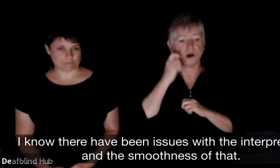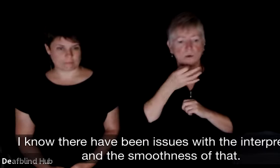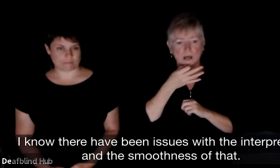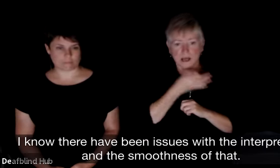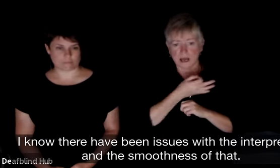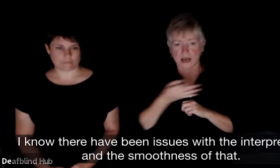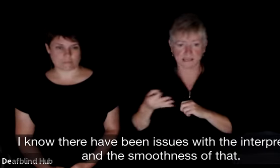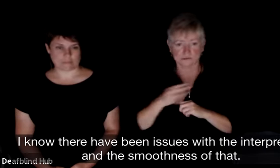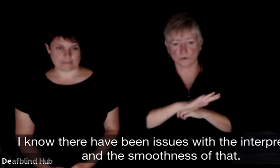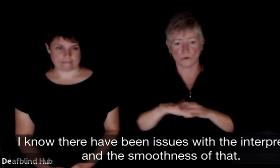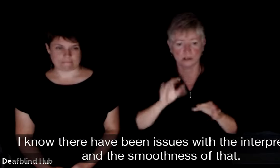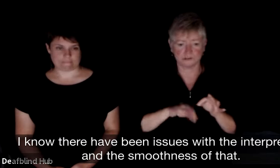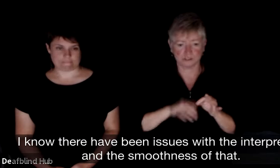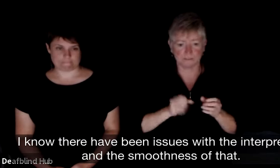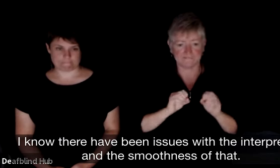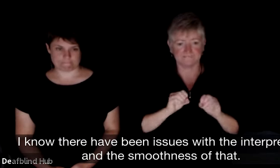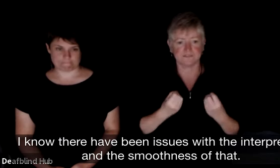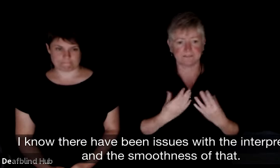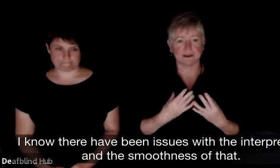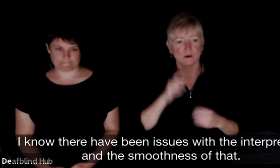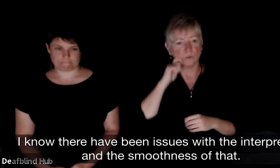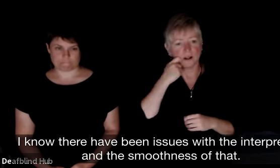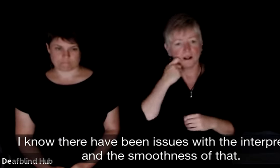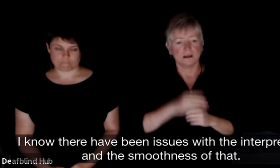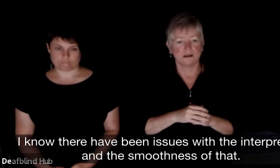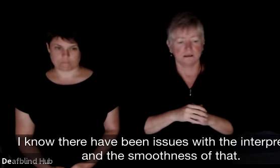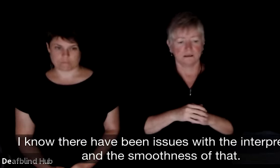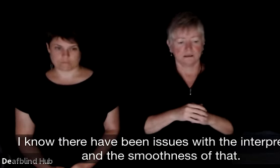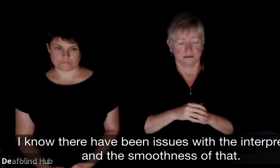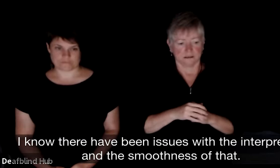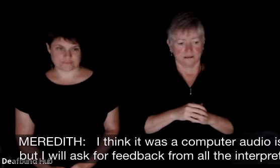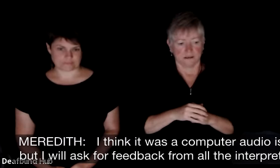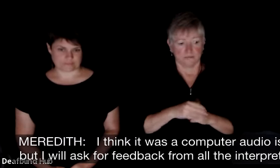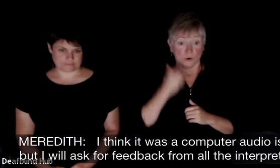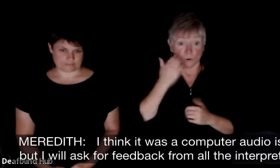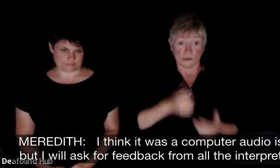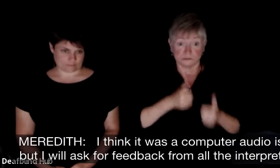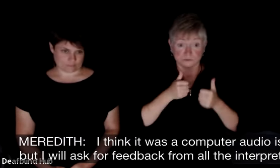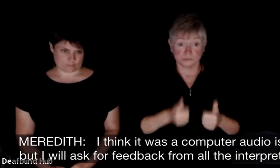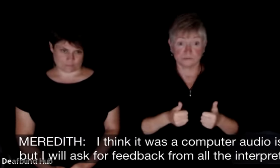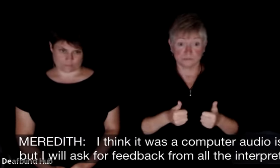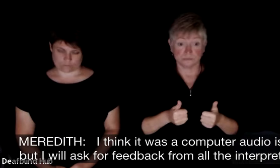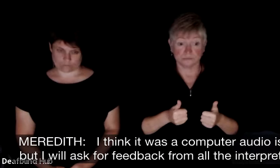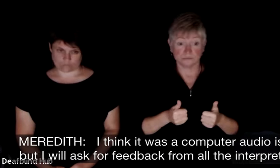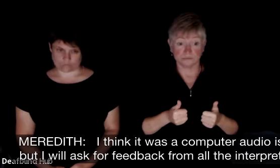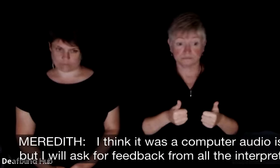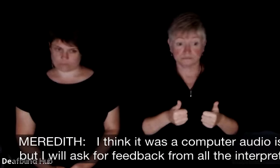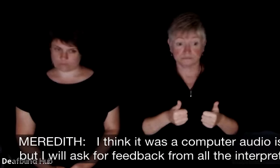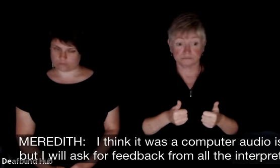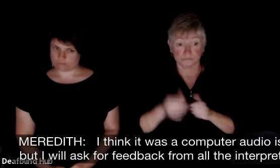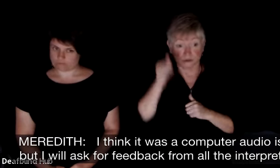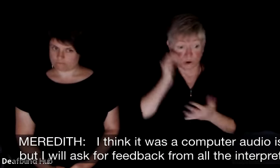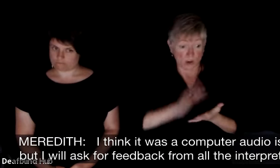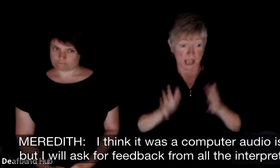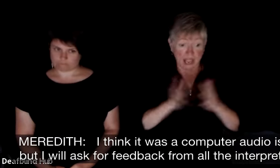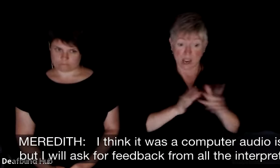feedback from all the interpreters. It's always useful to hear how we can